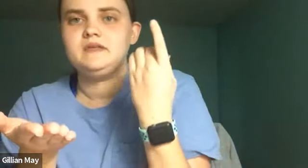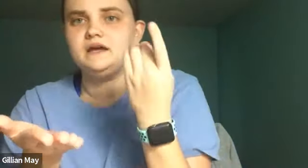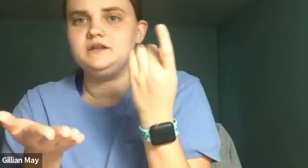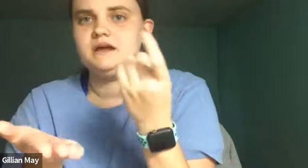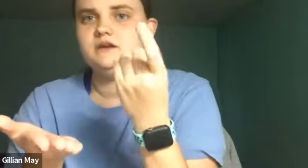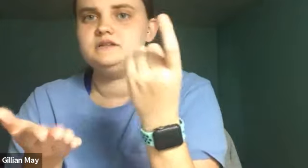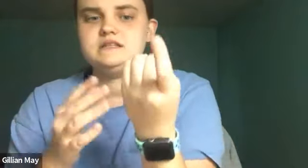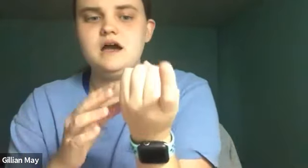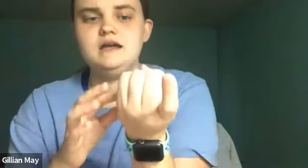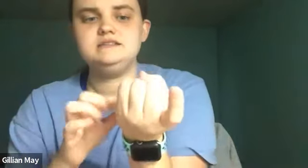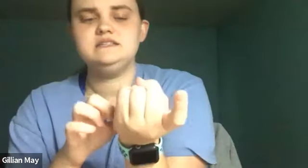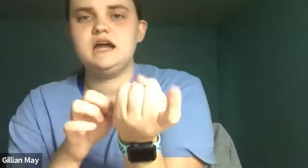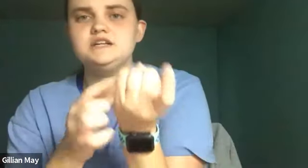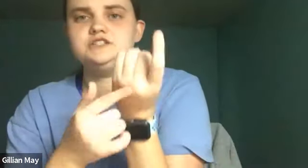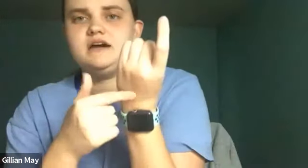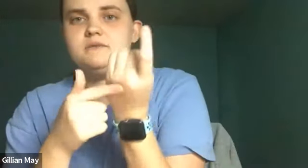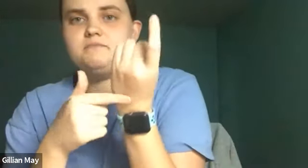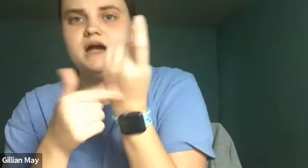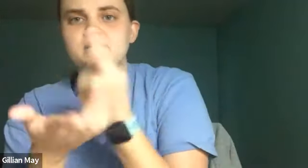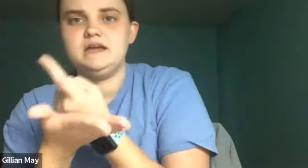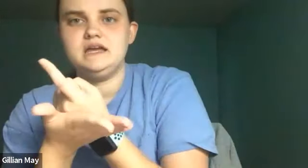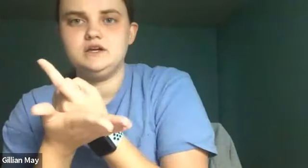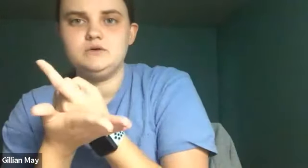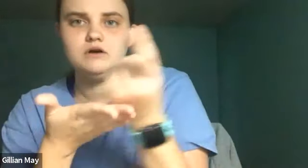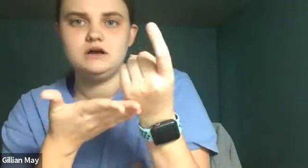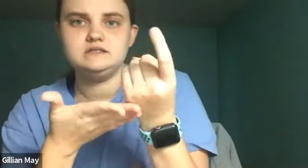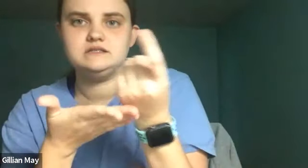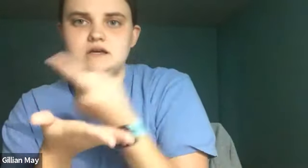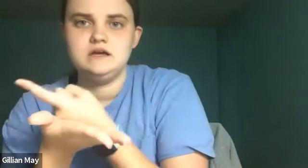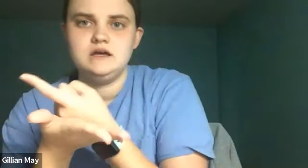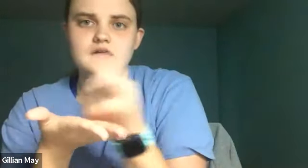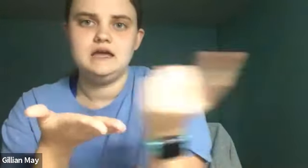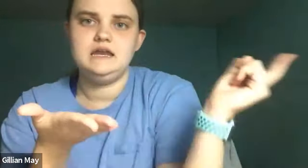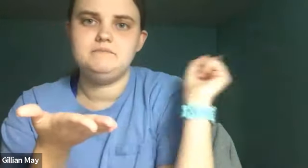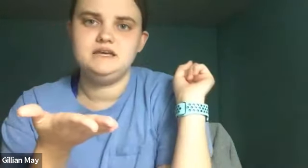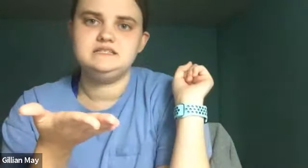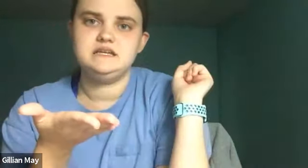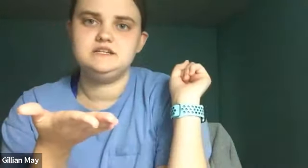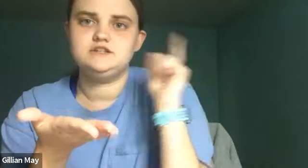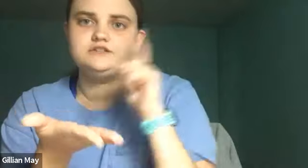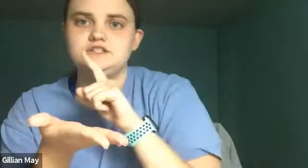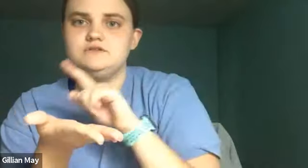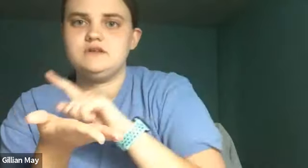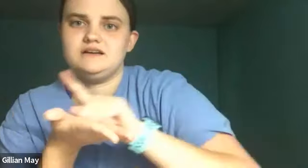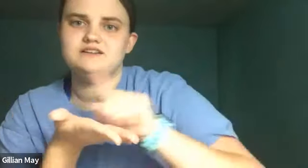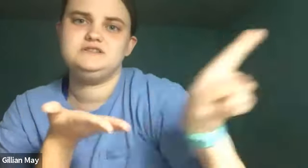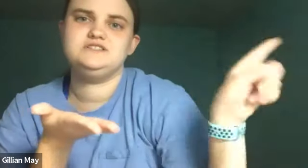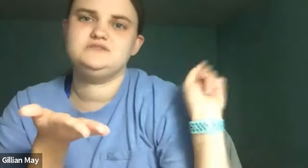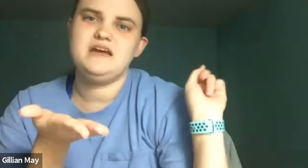that you might notice is I tend to actually have the back of my hand go across, and it makes it easier to do that because you can do that,